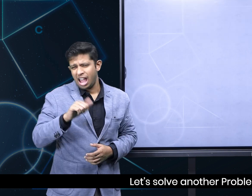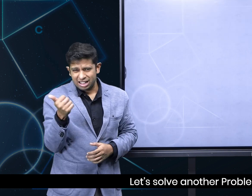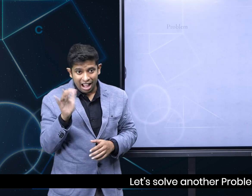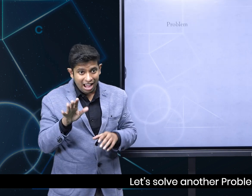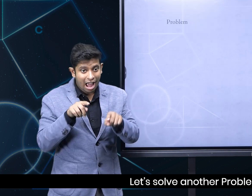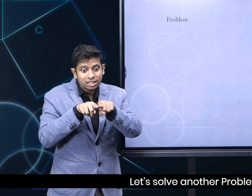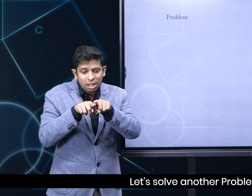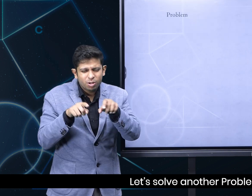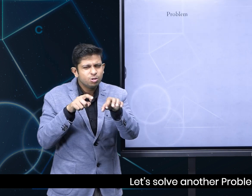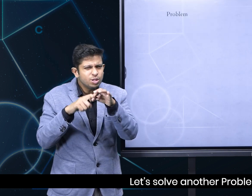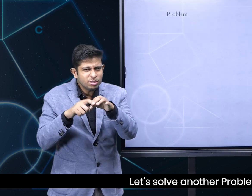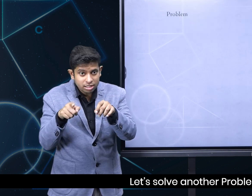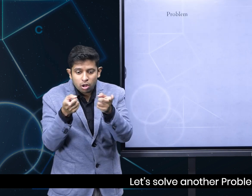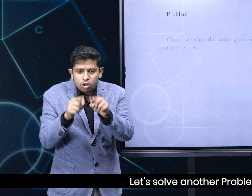Let's solve another problem.